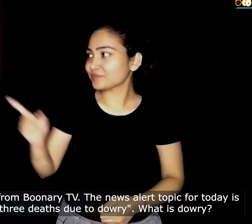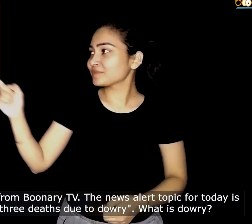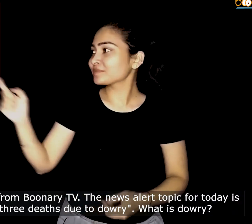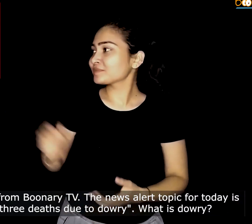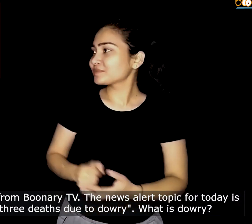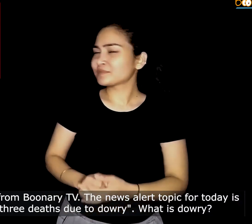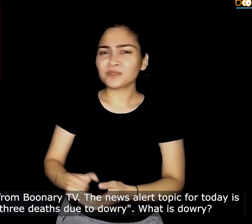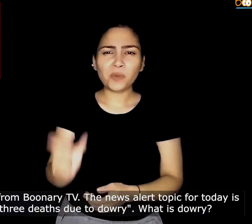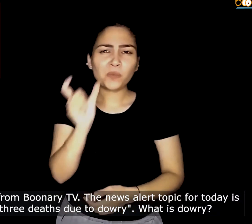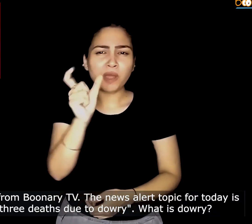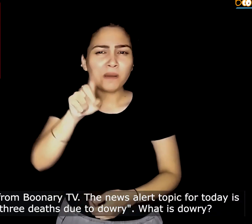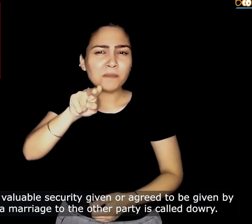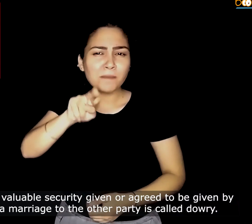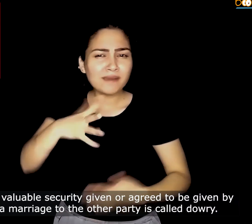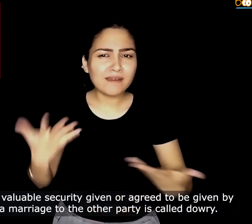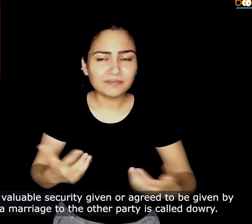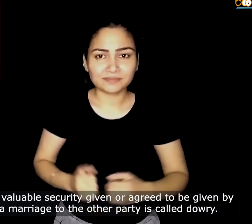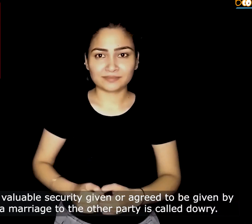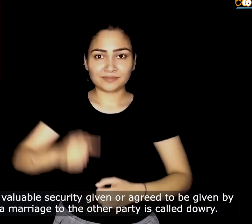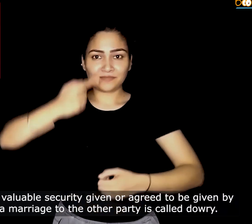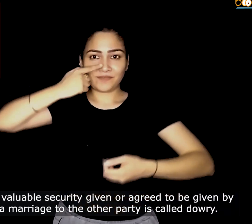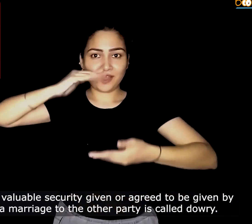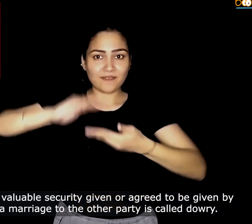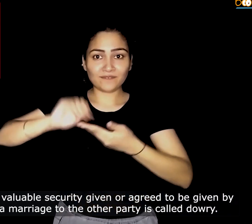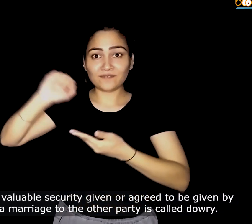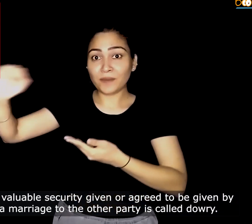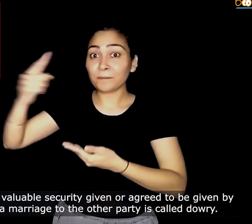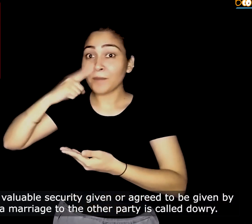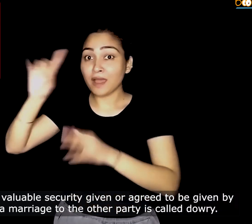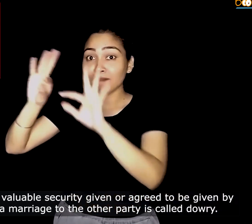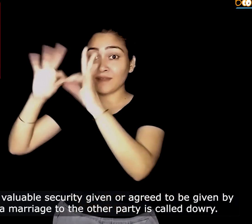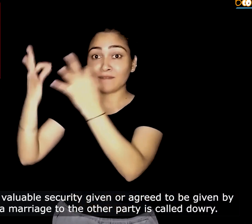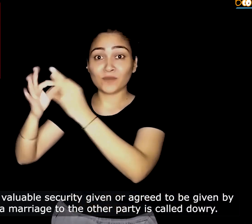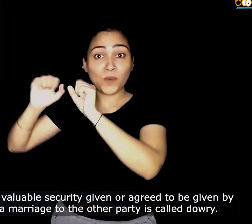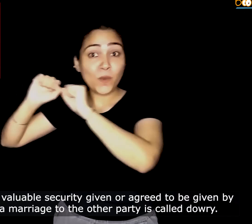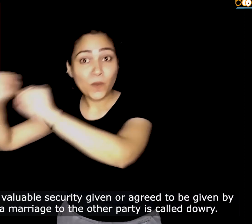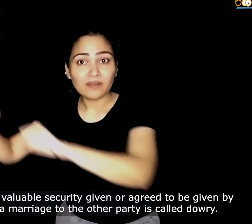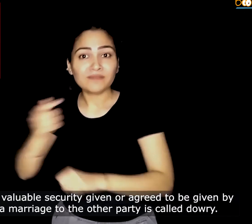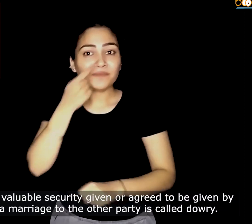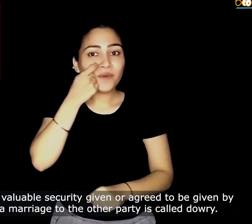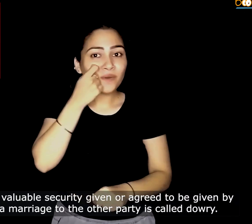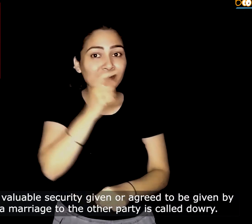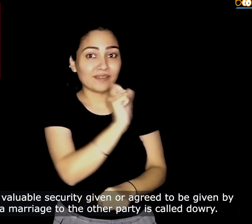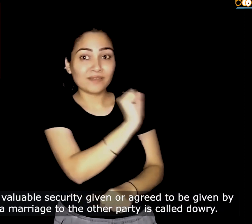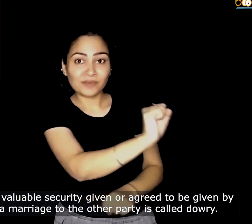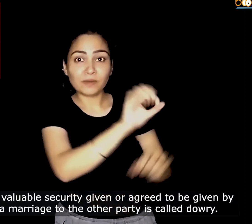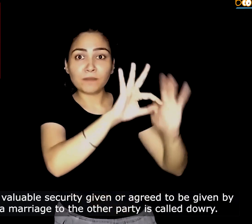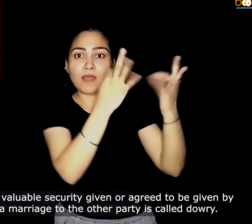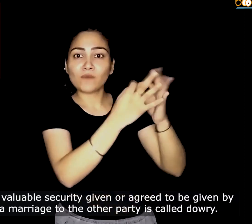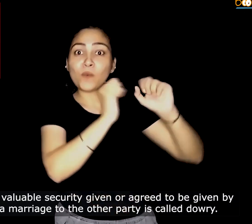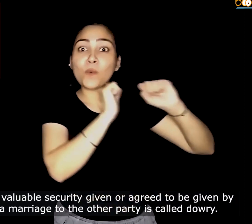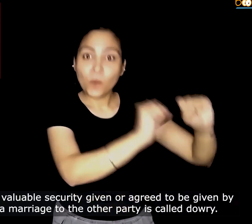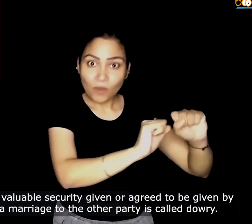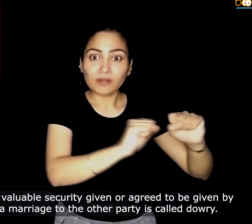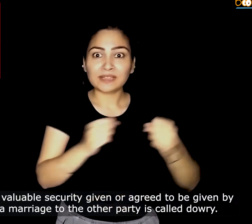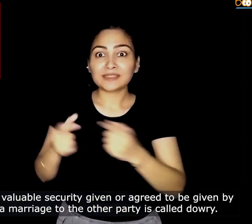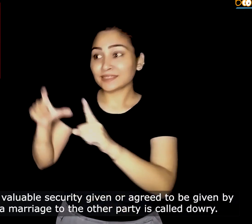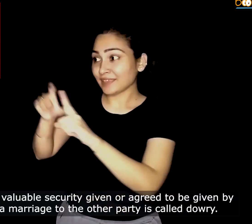any property or valuable security given or agreed to be